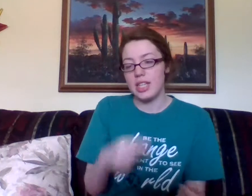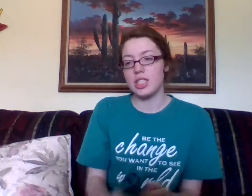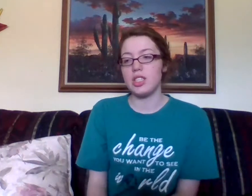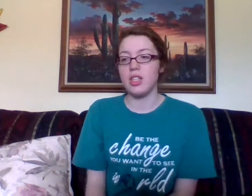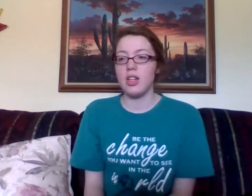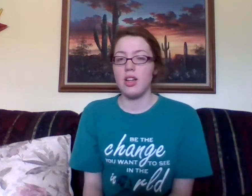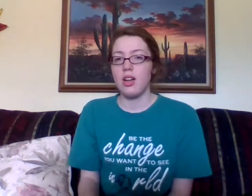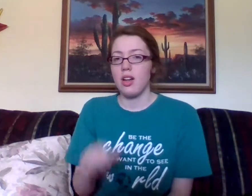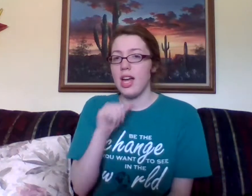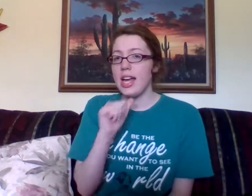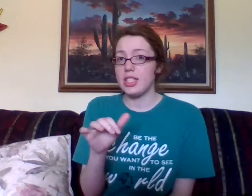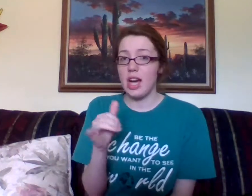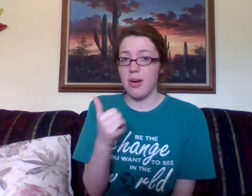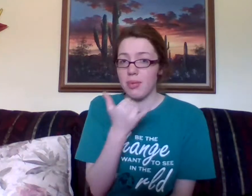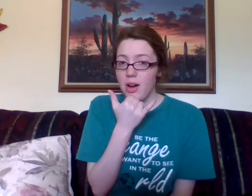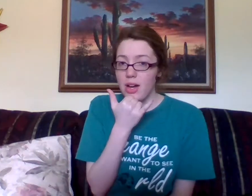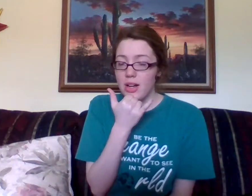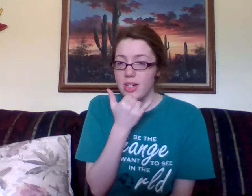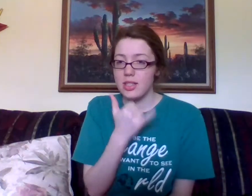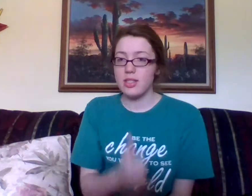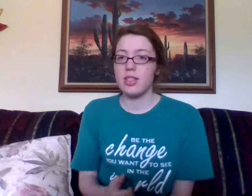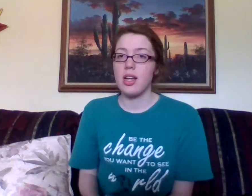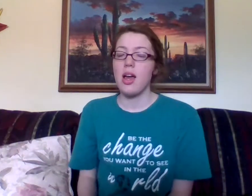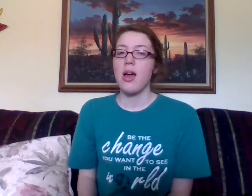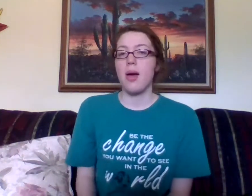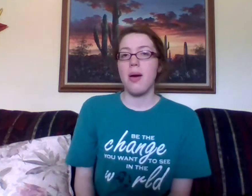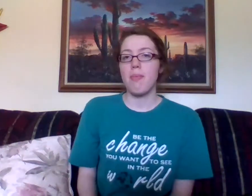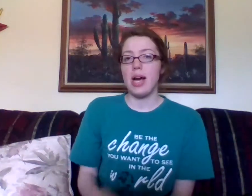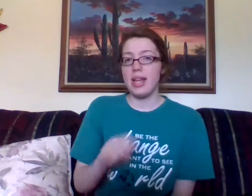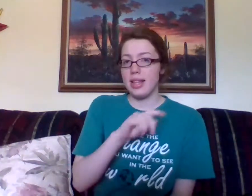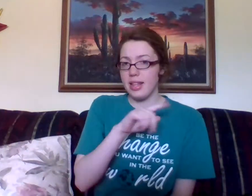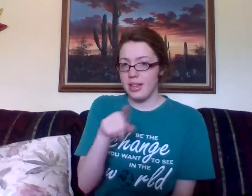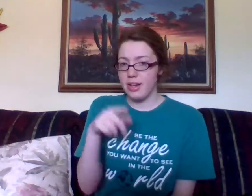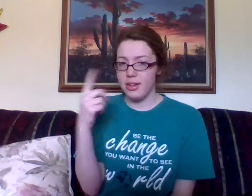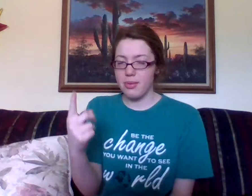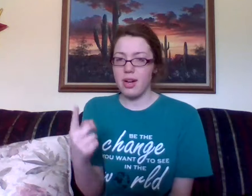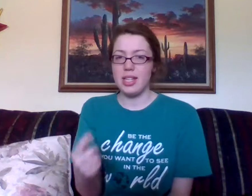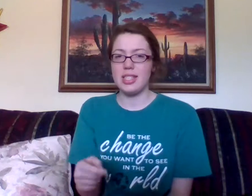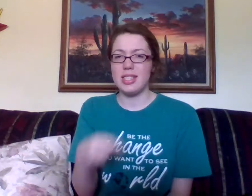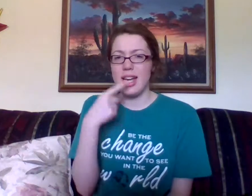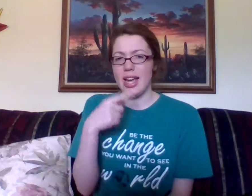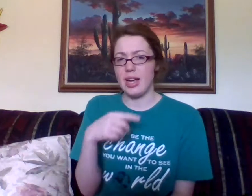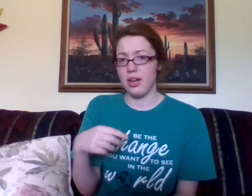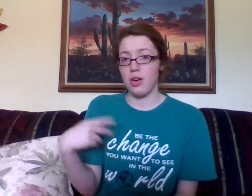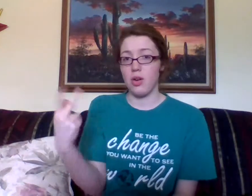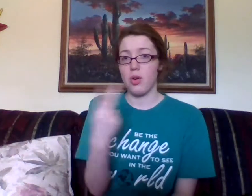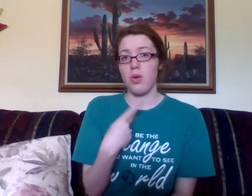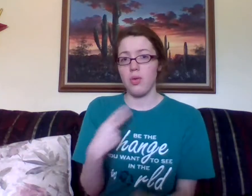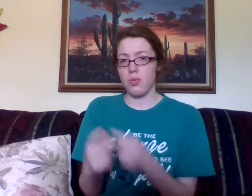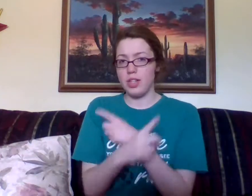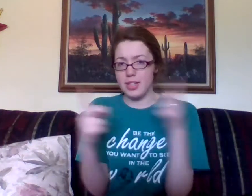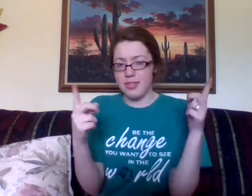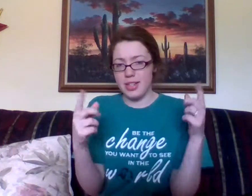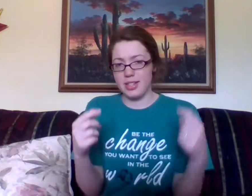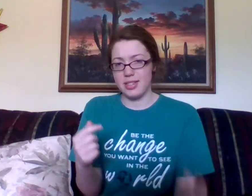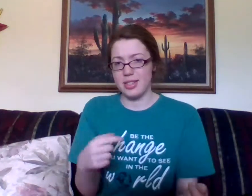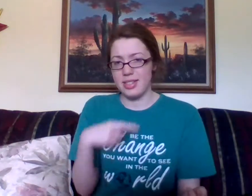this. It's not wrong, but they're the ones saying we're different.